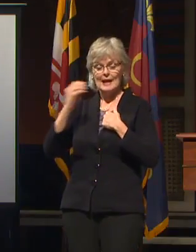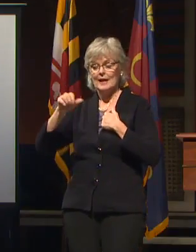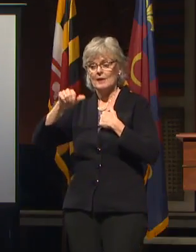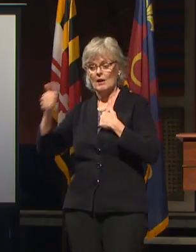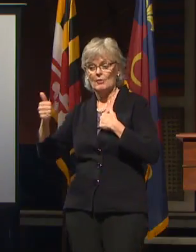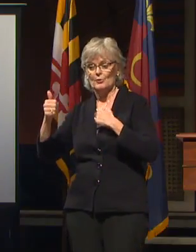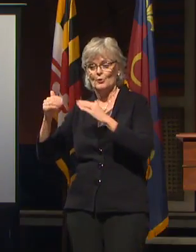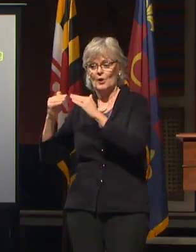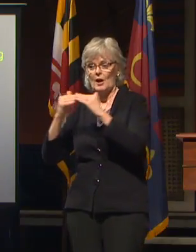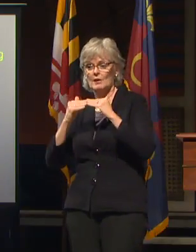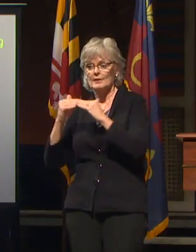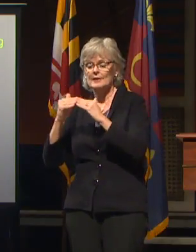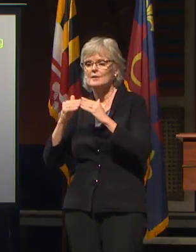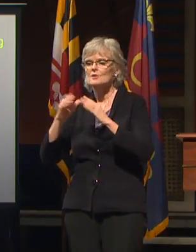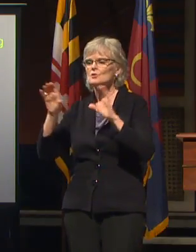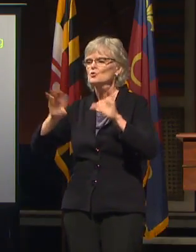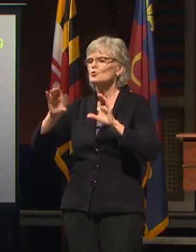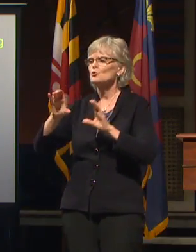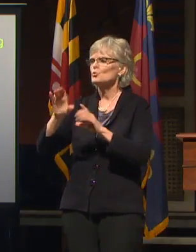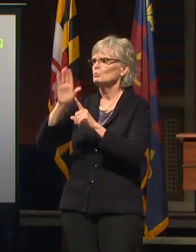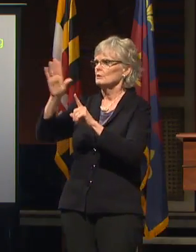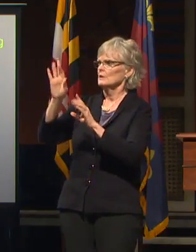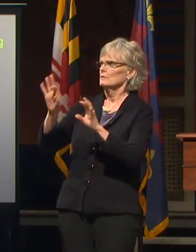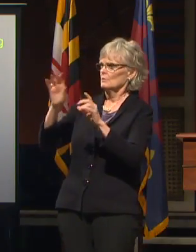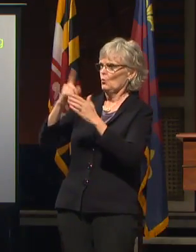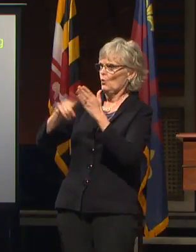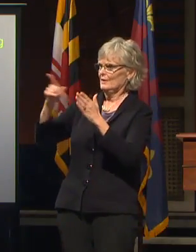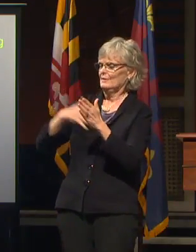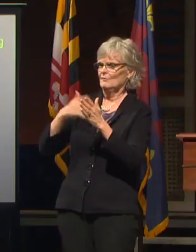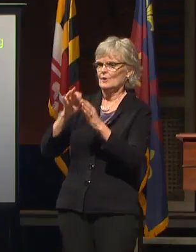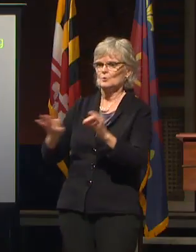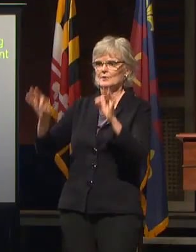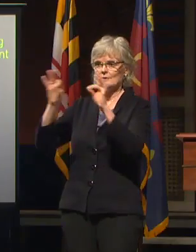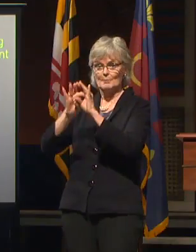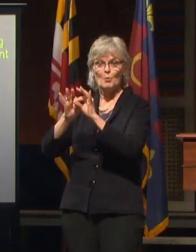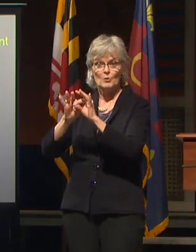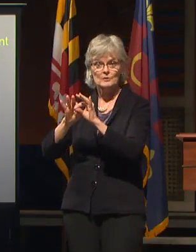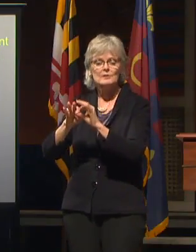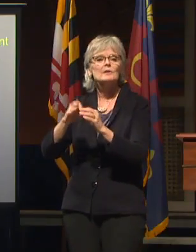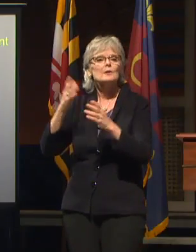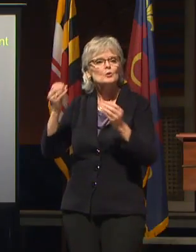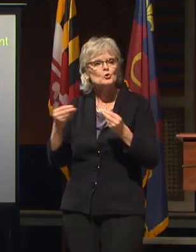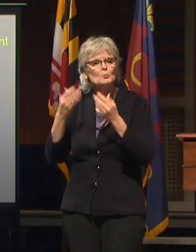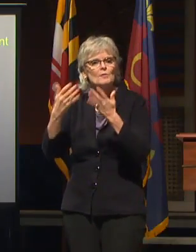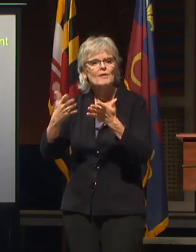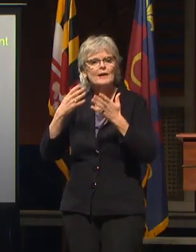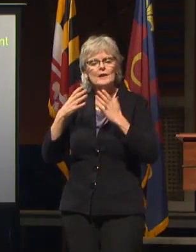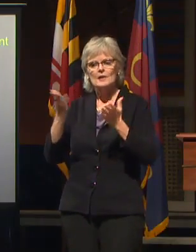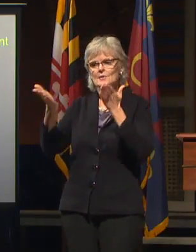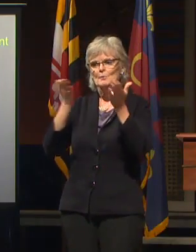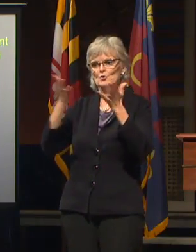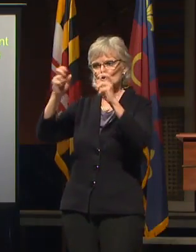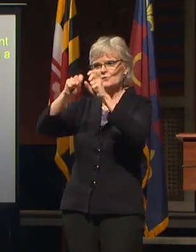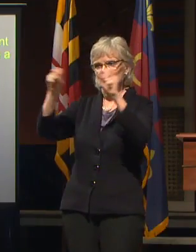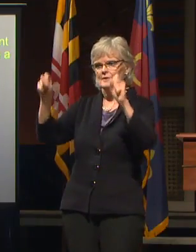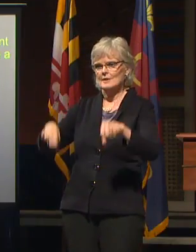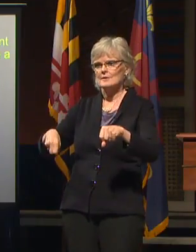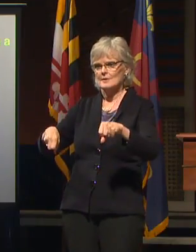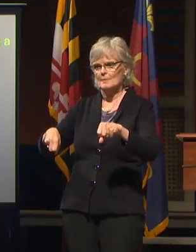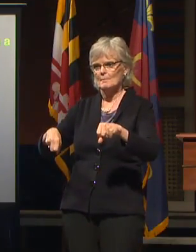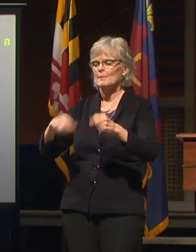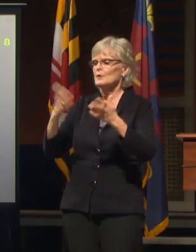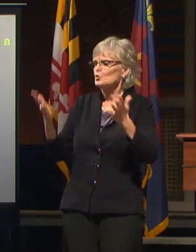me to do what was his most important thing for customers, and that was to be able to provide a customer service system that was out